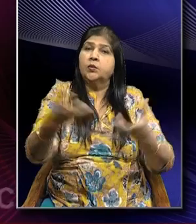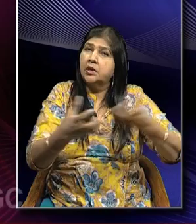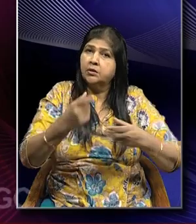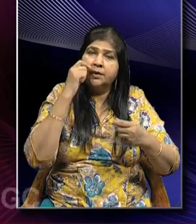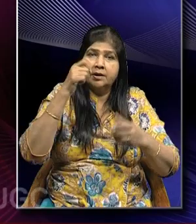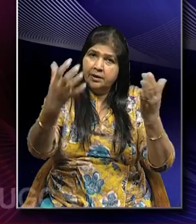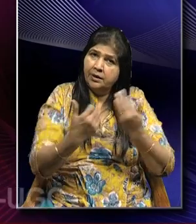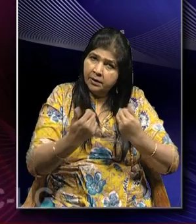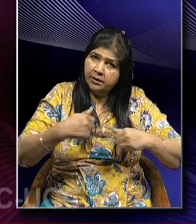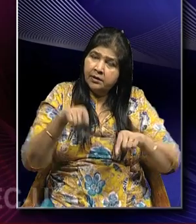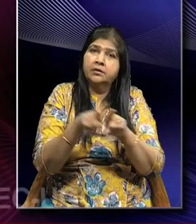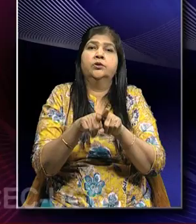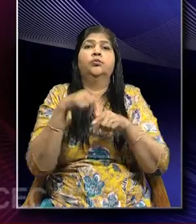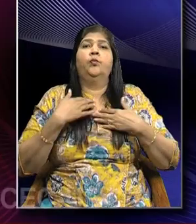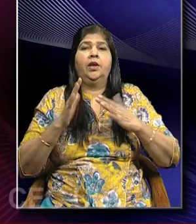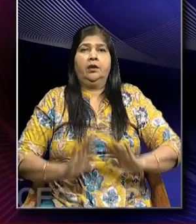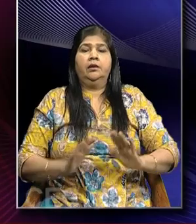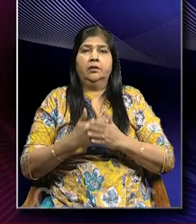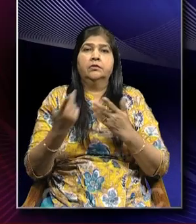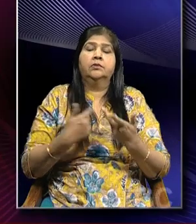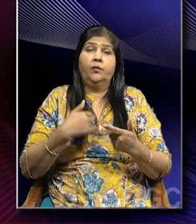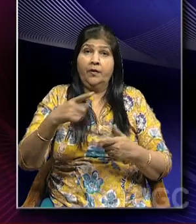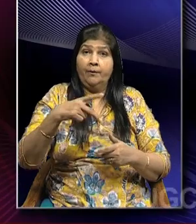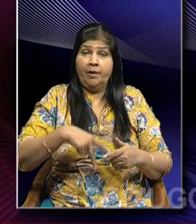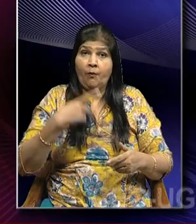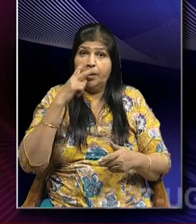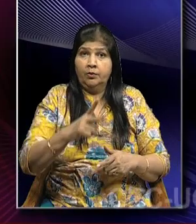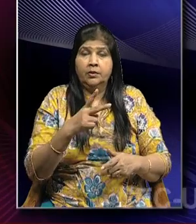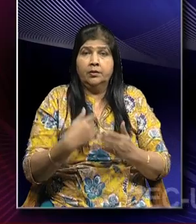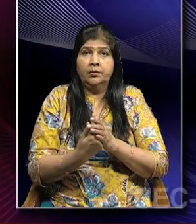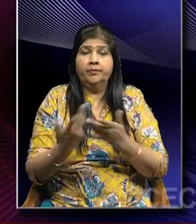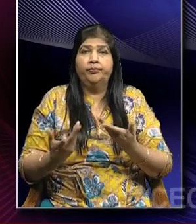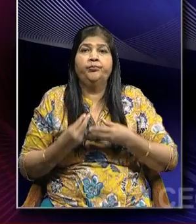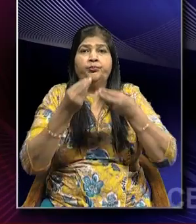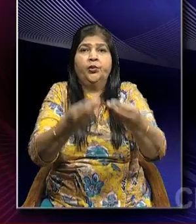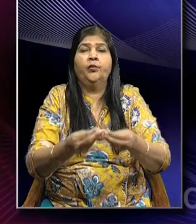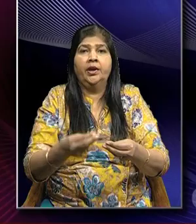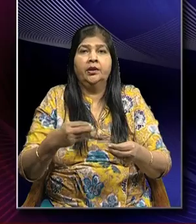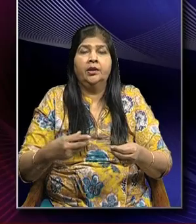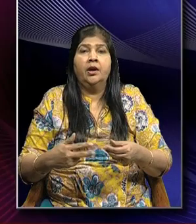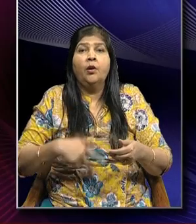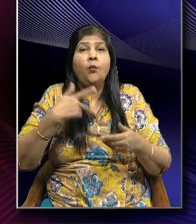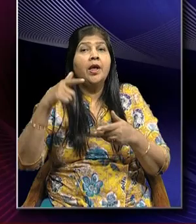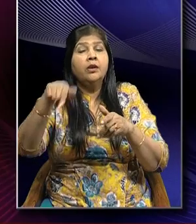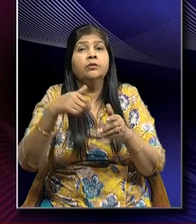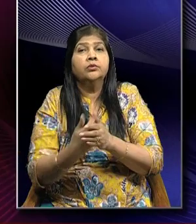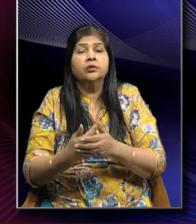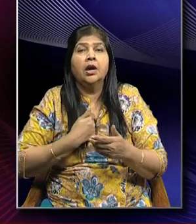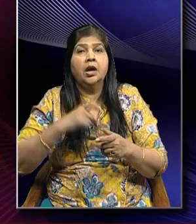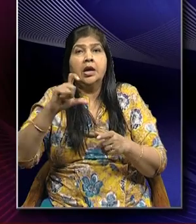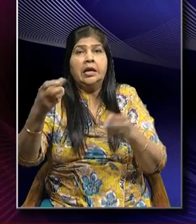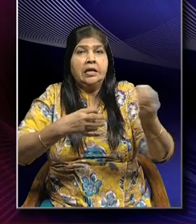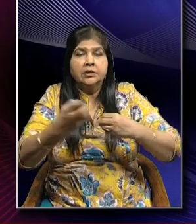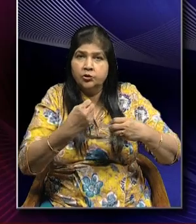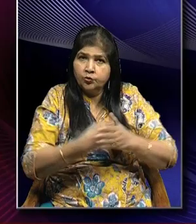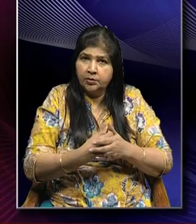So we have to value their we have to provide the value to our customers in a responsible